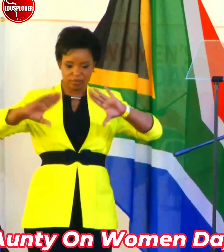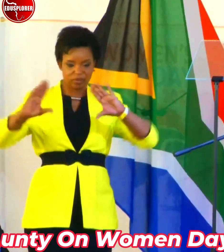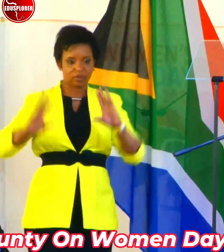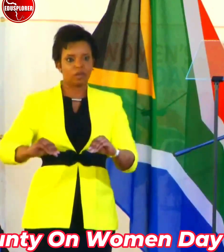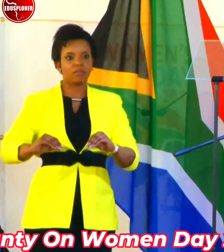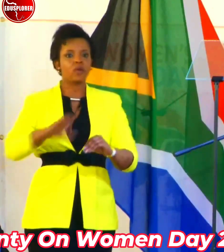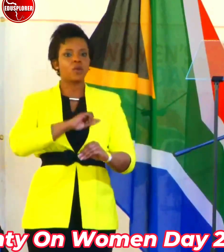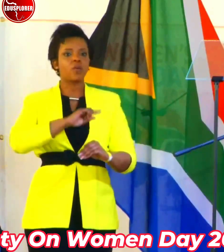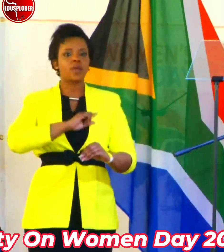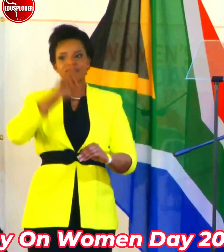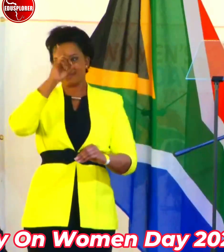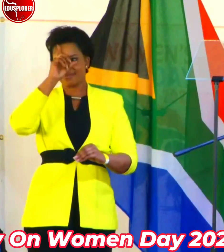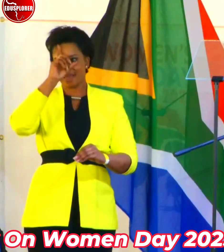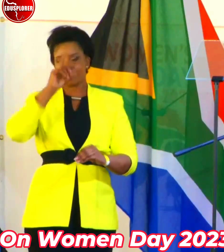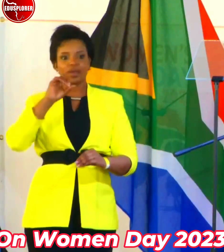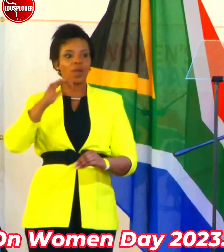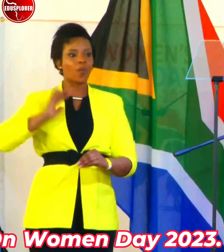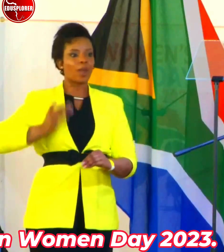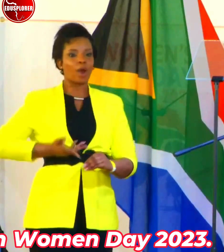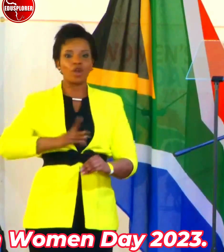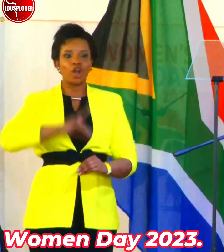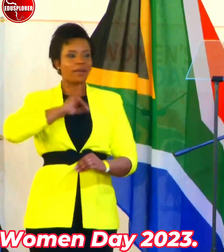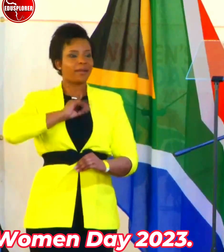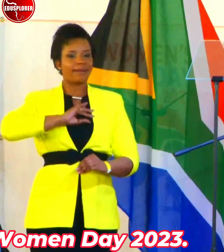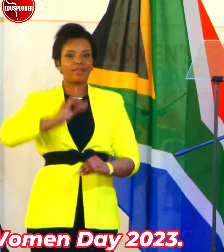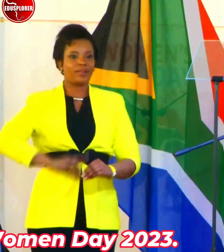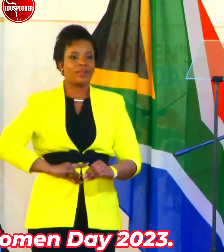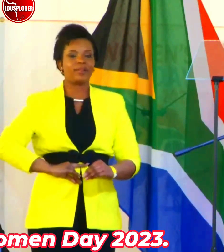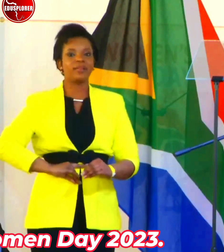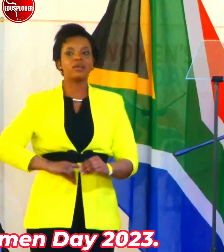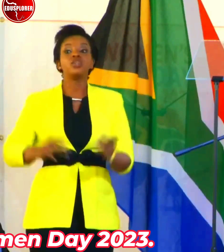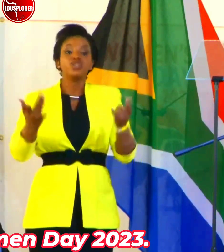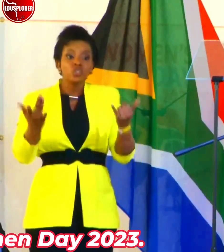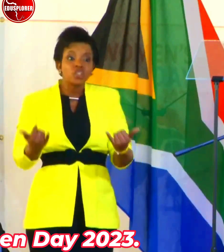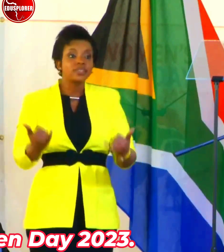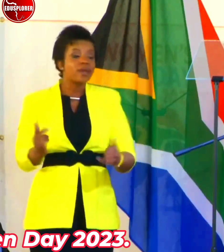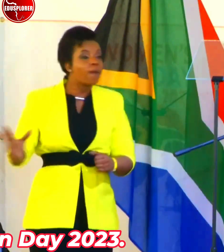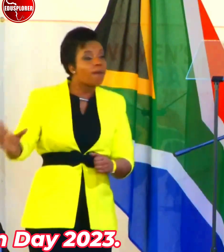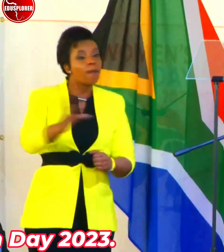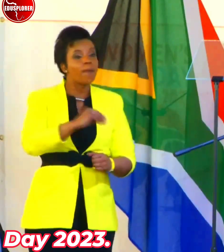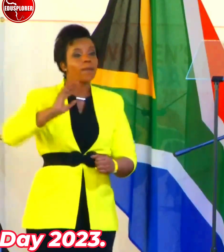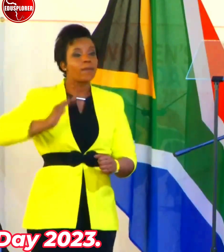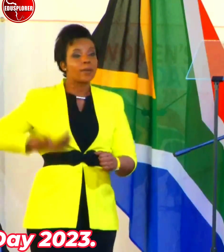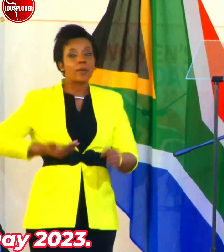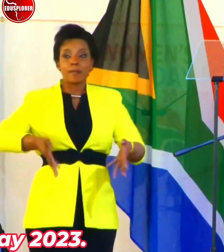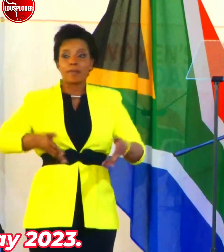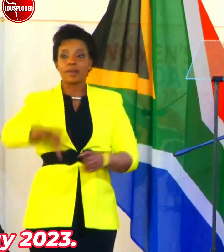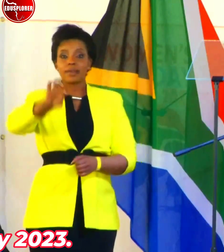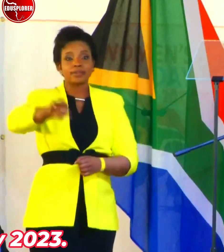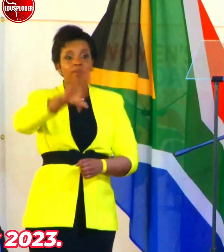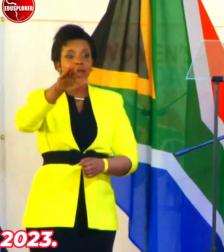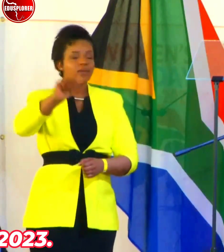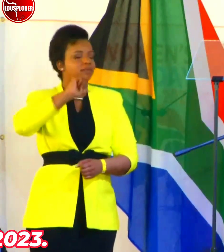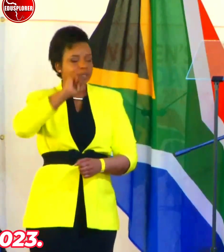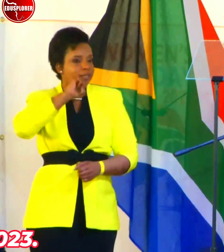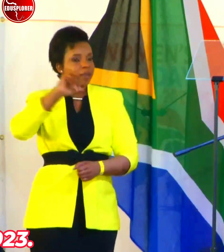as black women. Today, all the women of South Africa, whether they are black, white, Indian, or